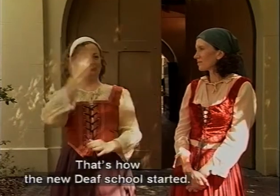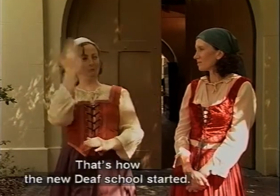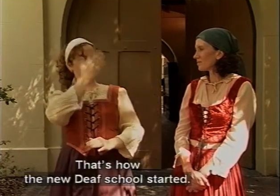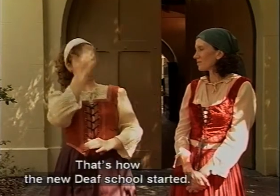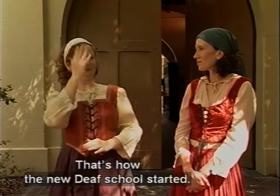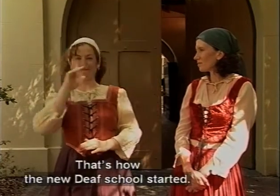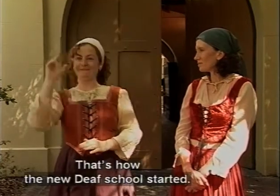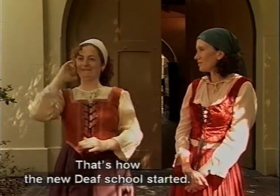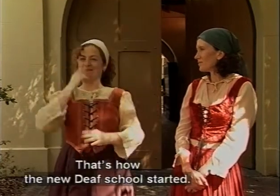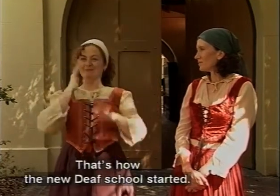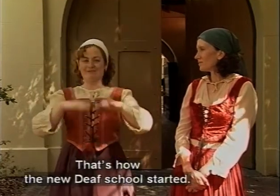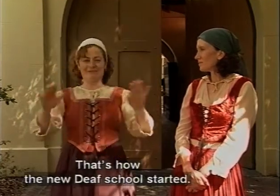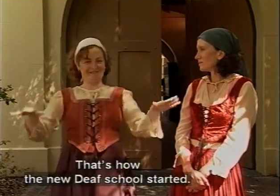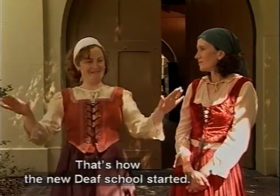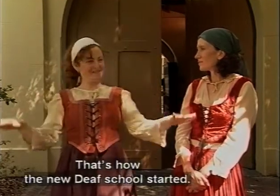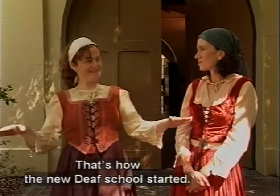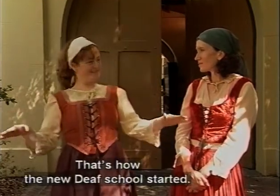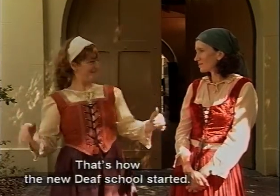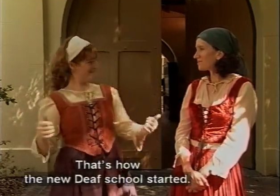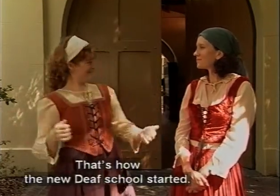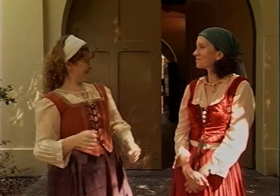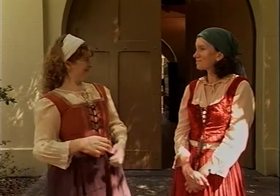And that was the start of the new school for deaf children.